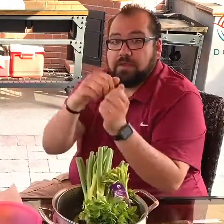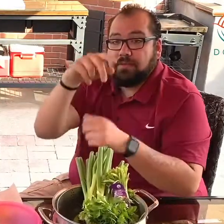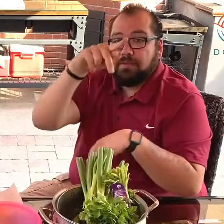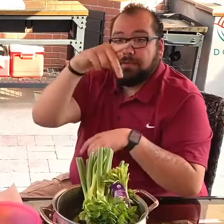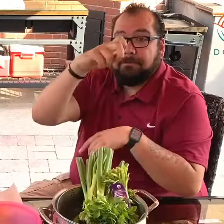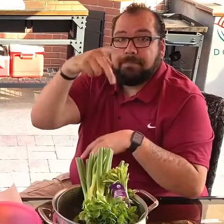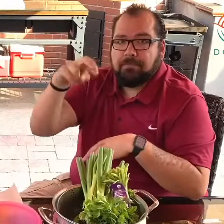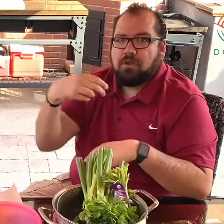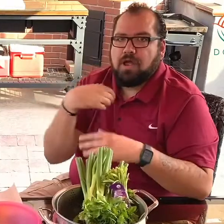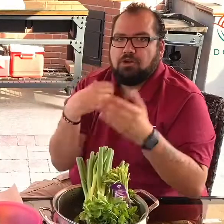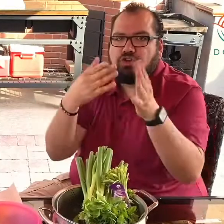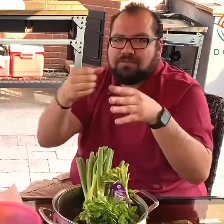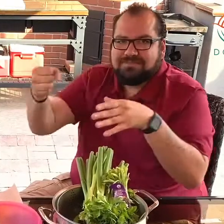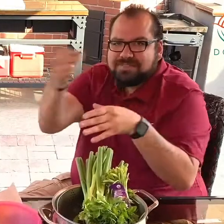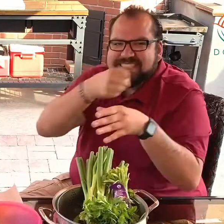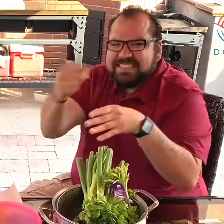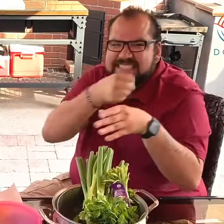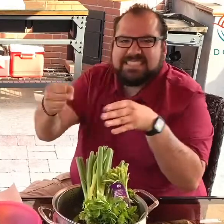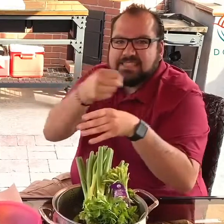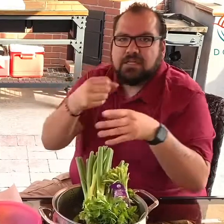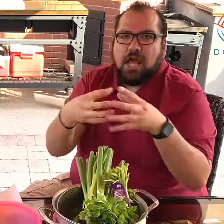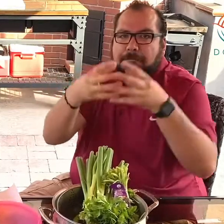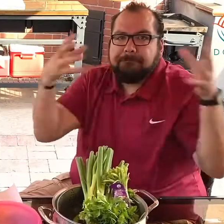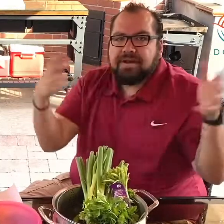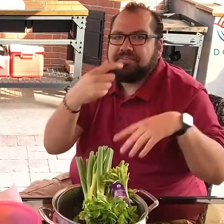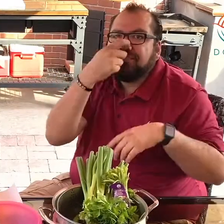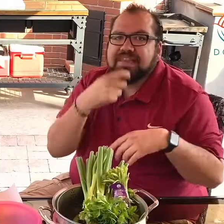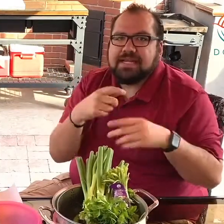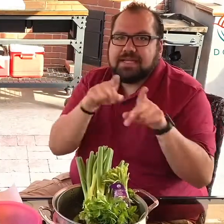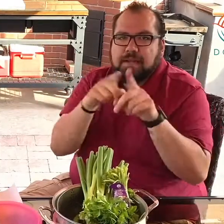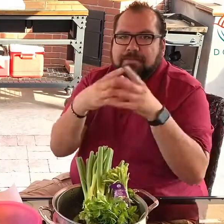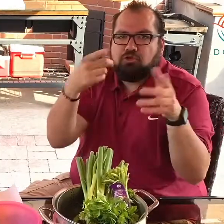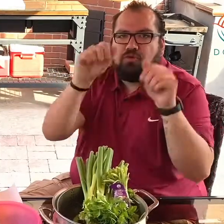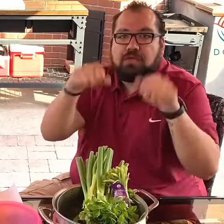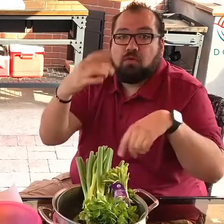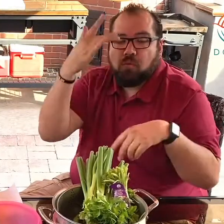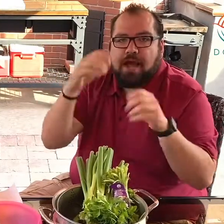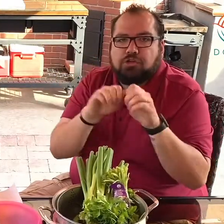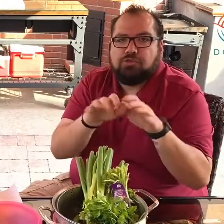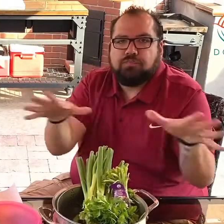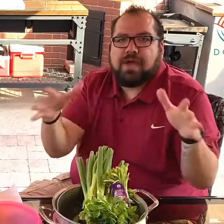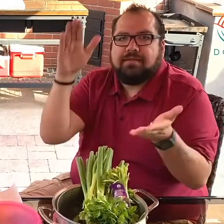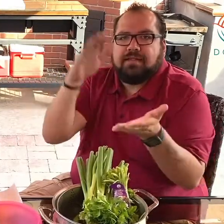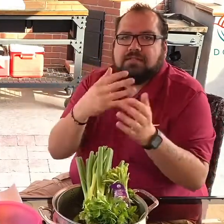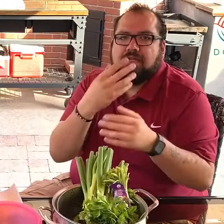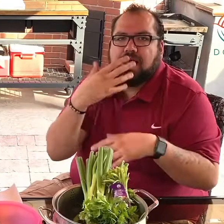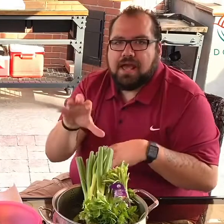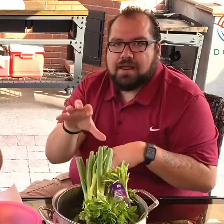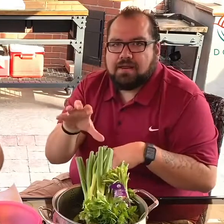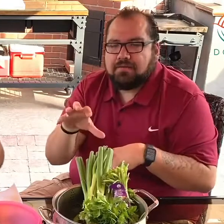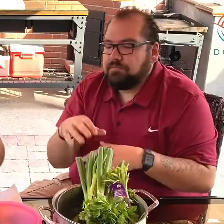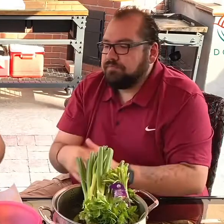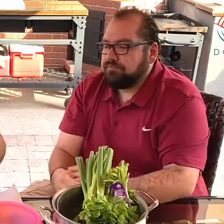you want to chop them as much as possible so you can disperse the heat so it's not as hot. As you can see, it's not